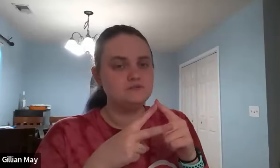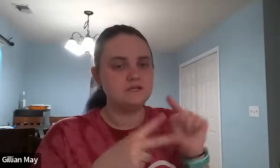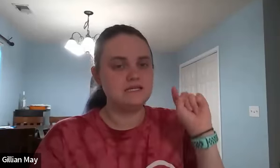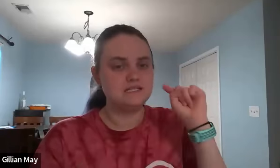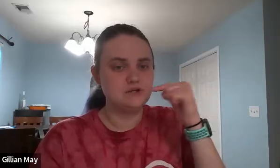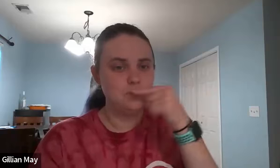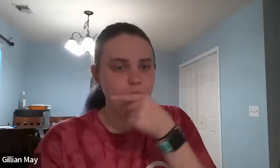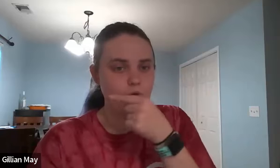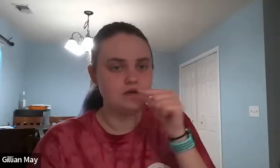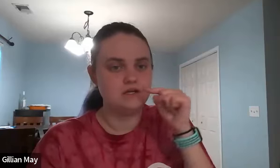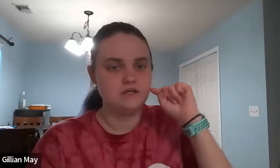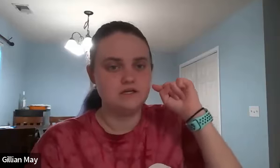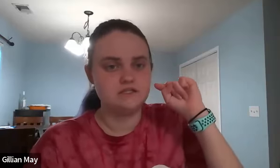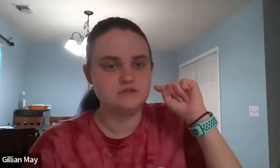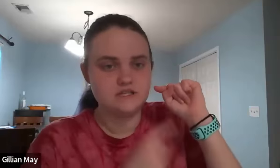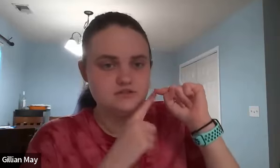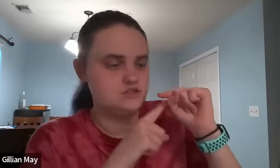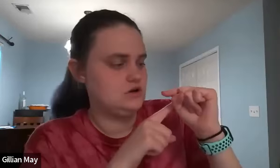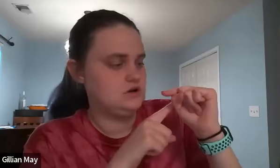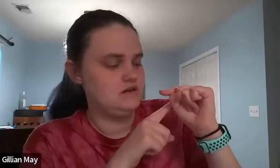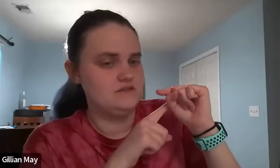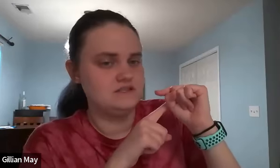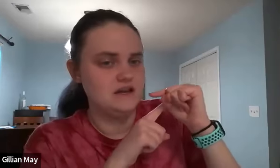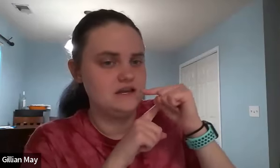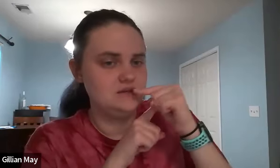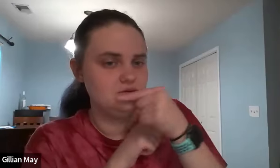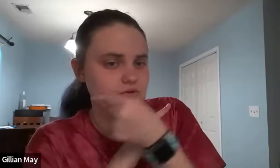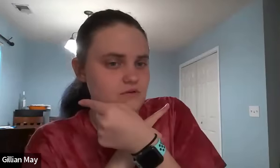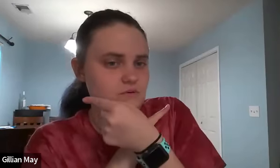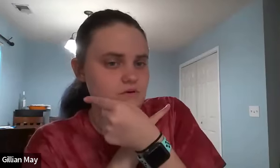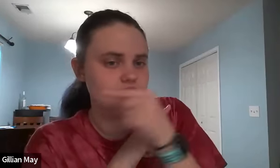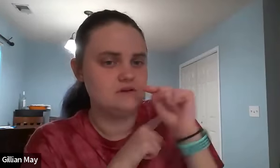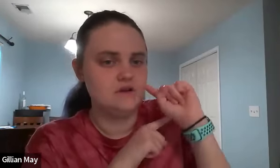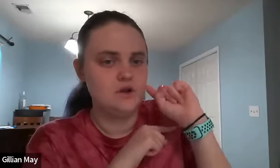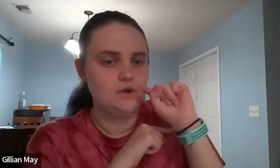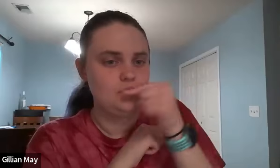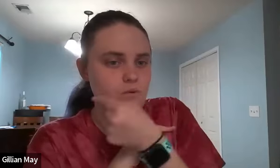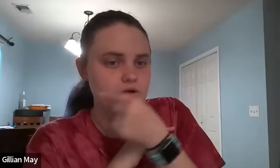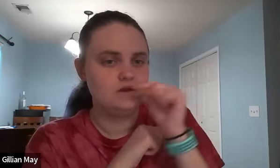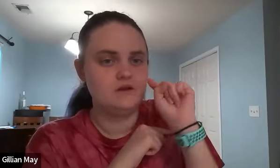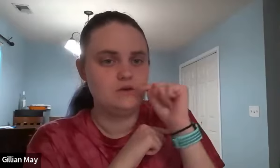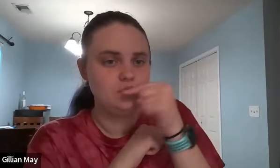one is corn. So it's like you start kind of on the side and you go forward. Corn.